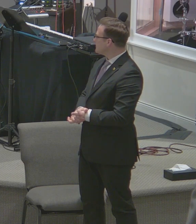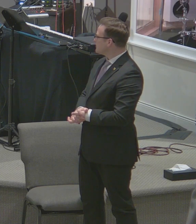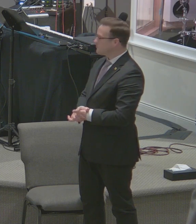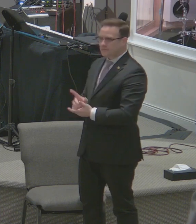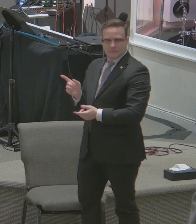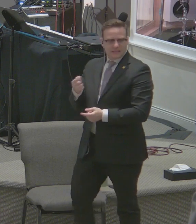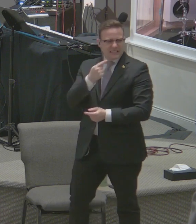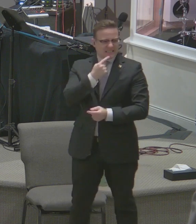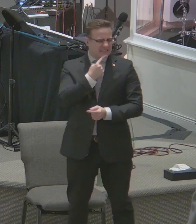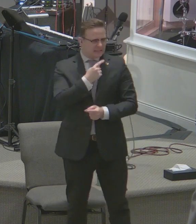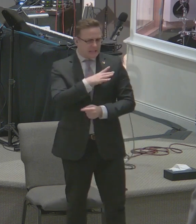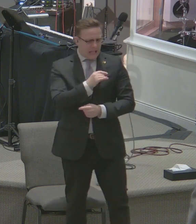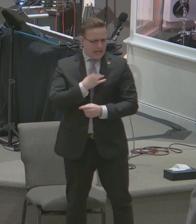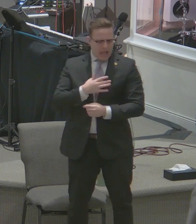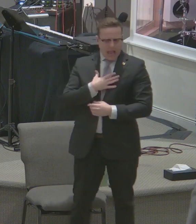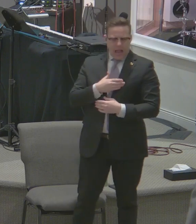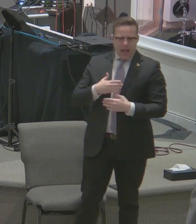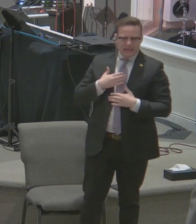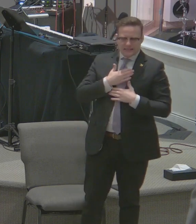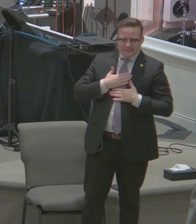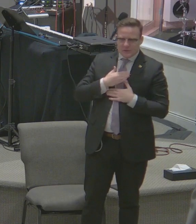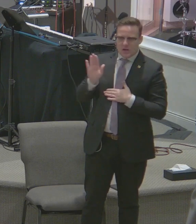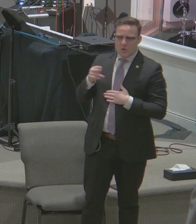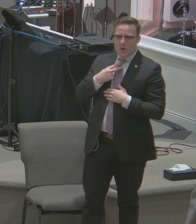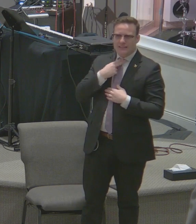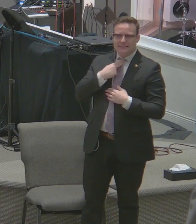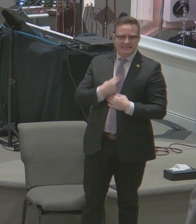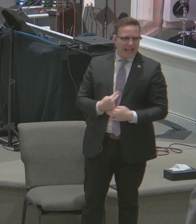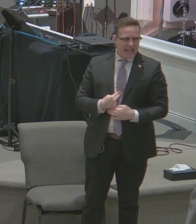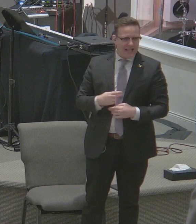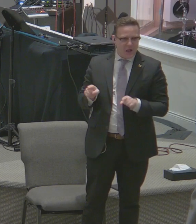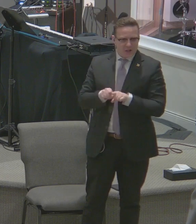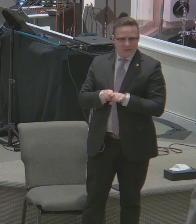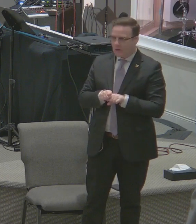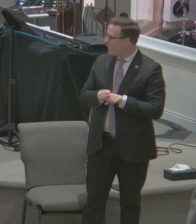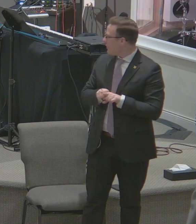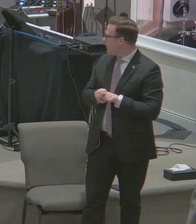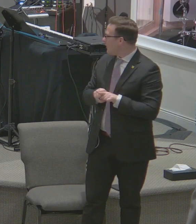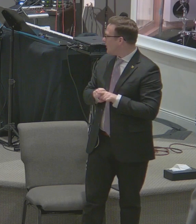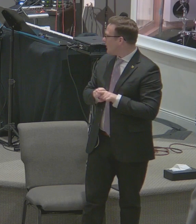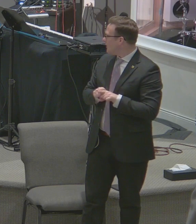This says, and I like your tie, too. No.